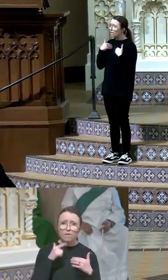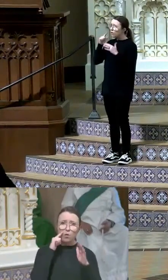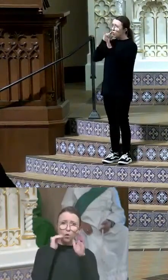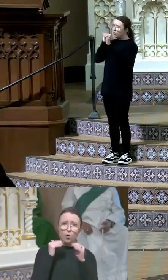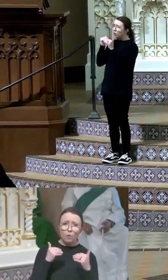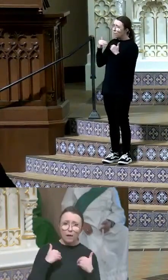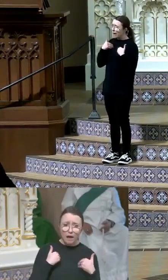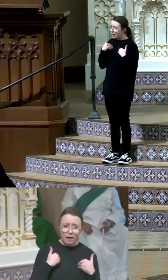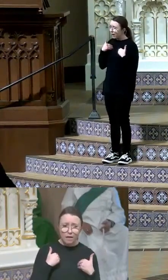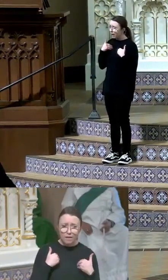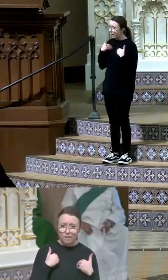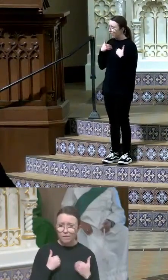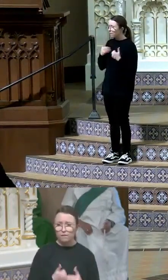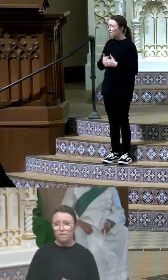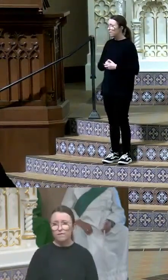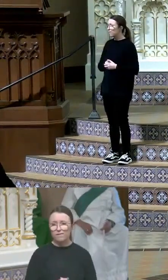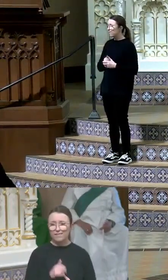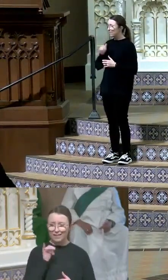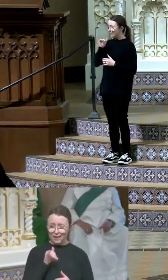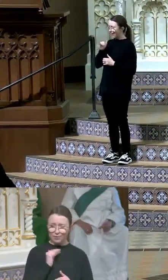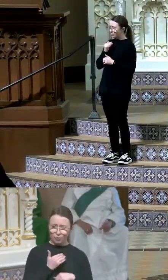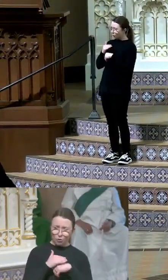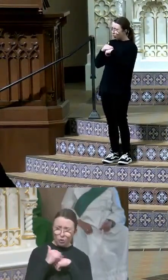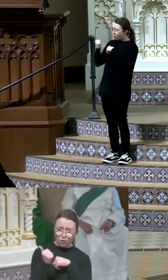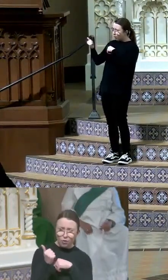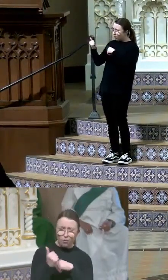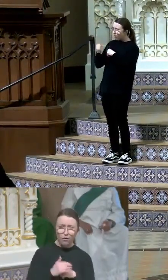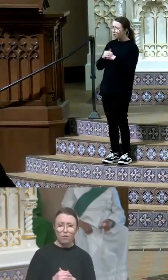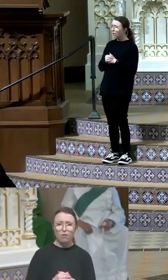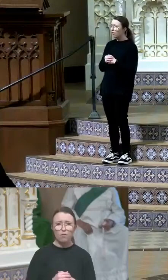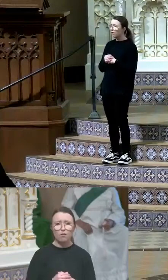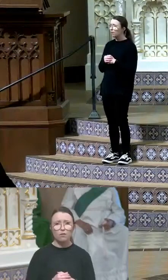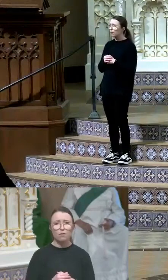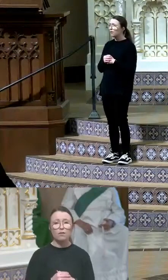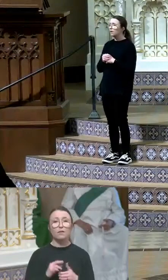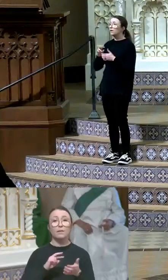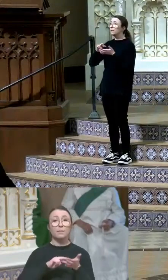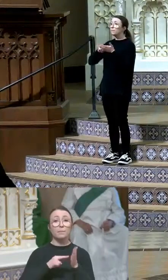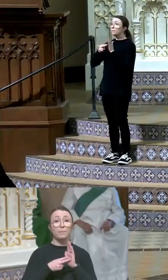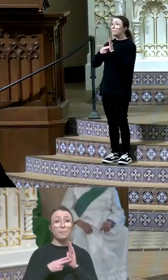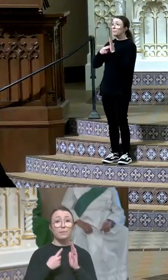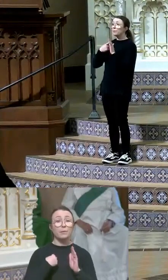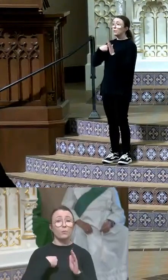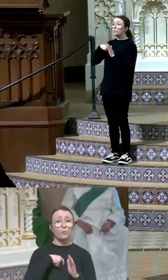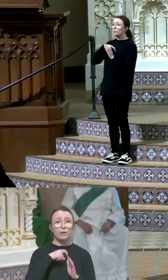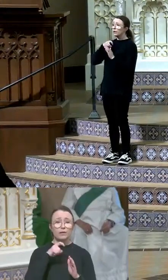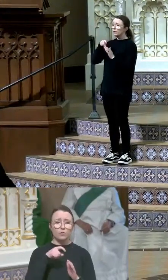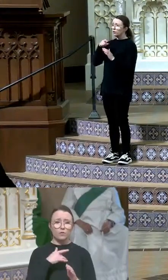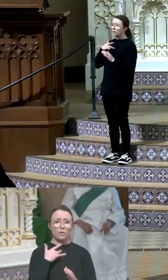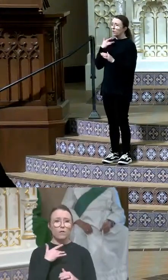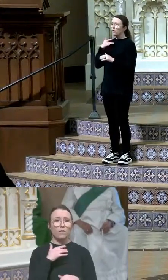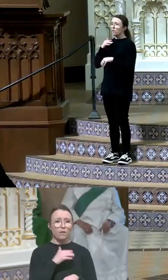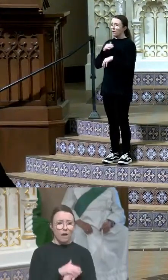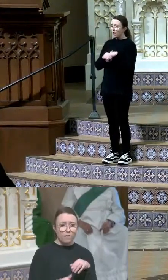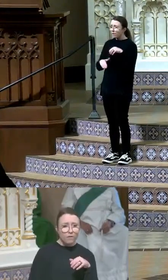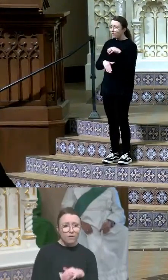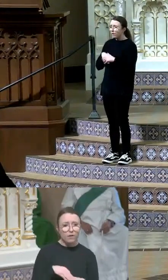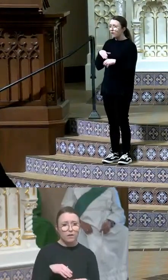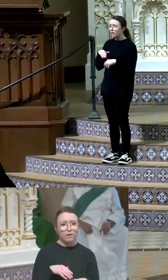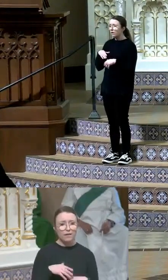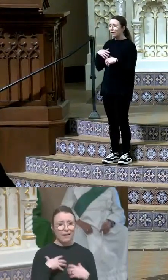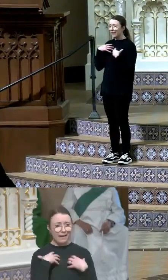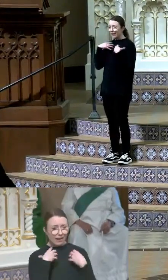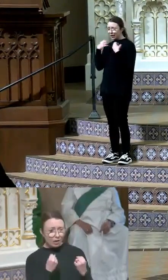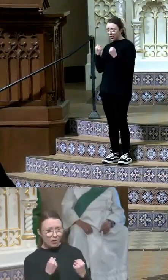world this day. Let us be comforted and healed and